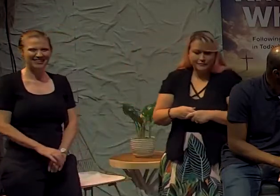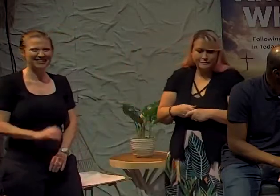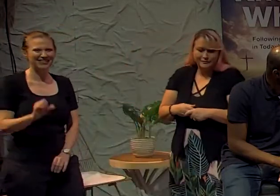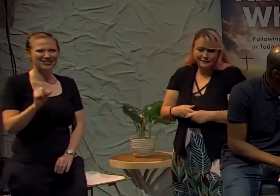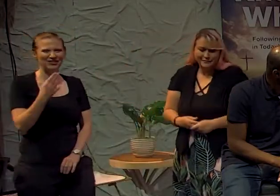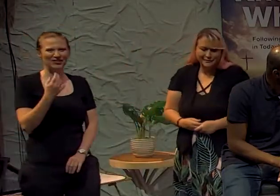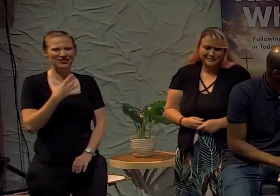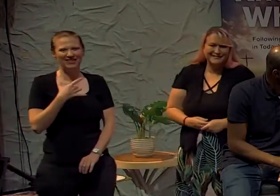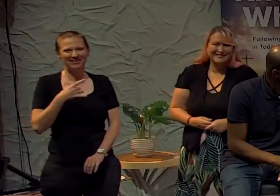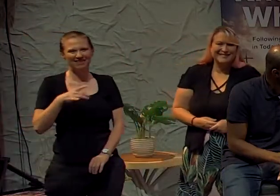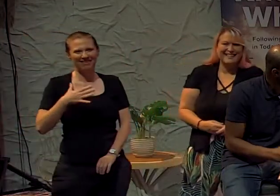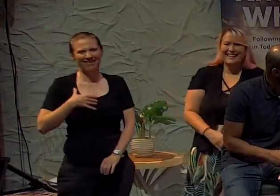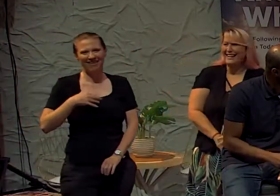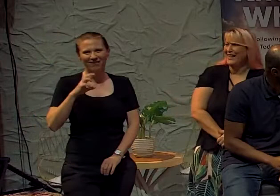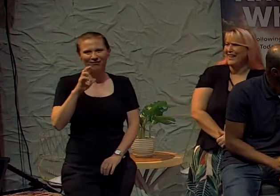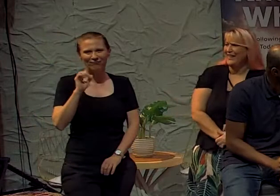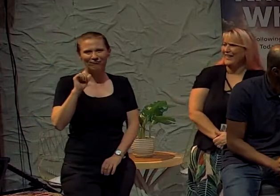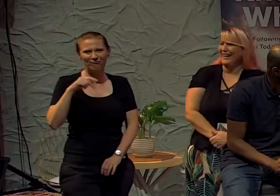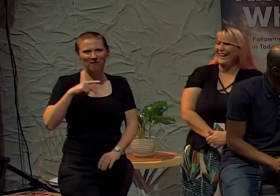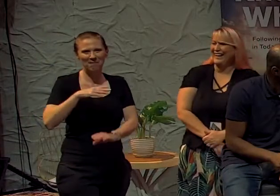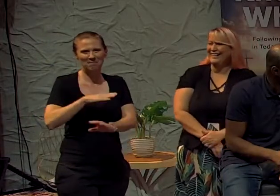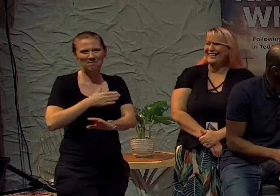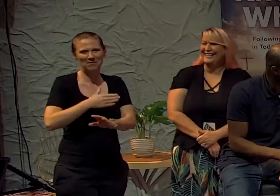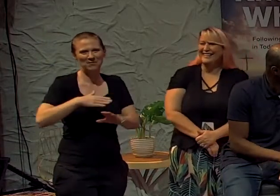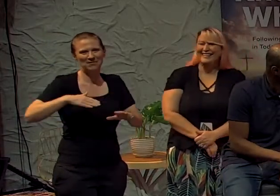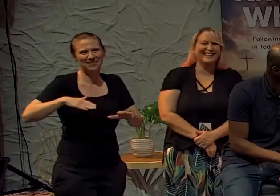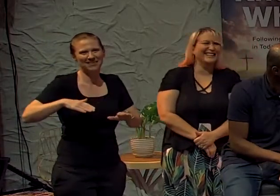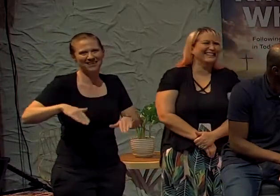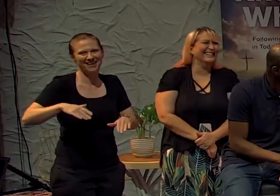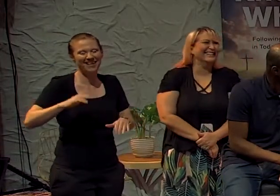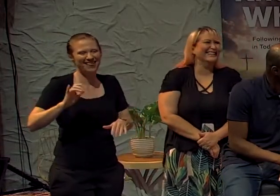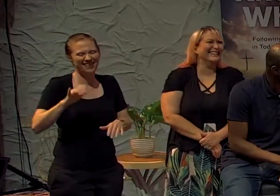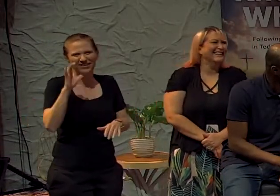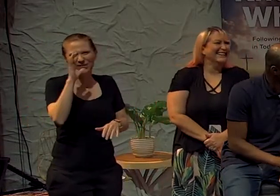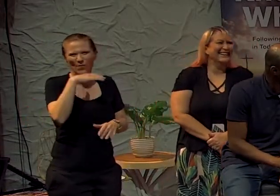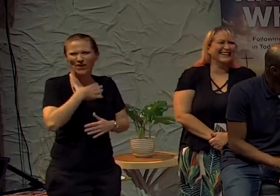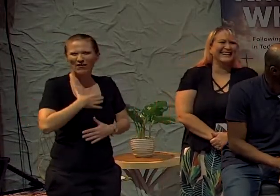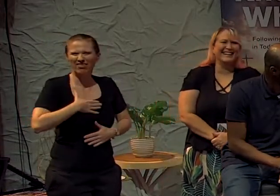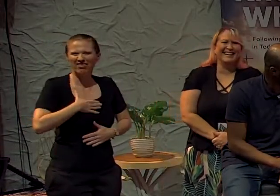like my rap music yet, so, yeah, it's a weird thing.